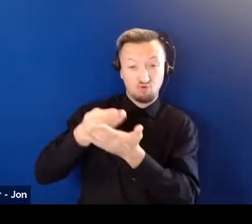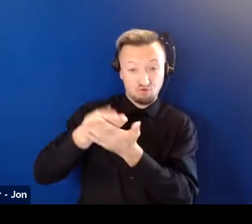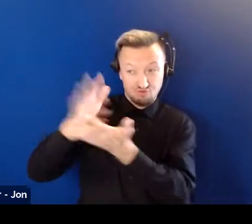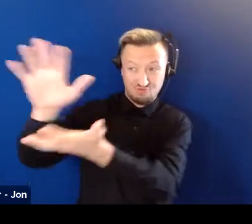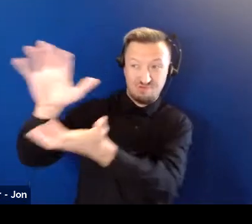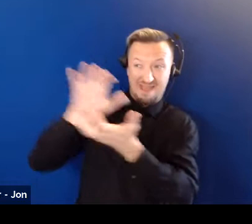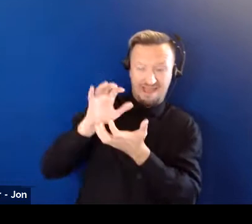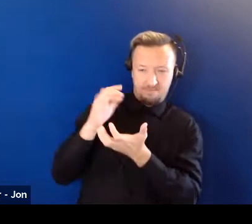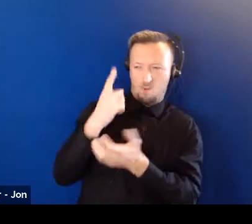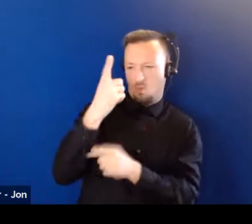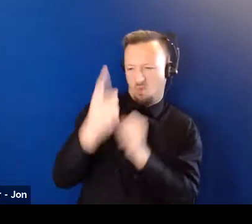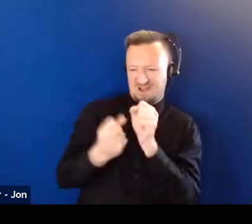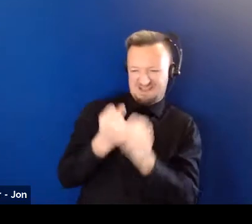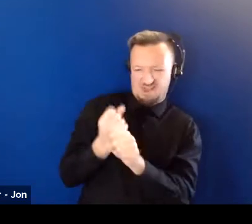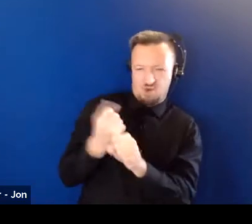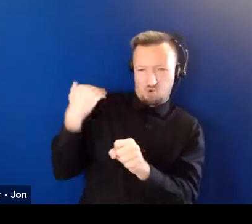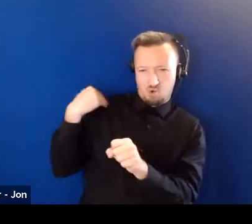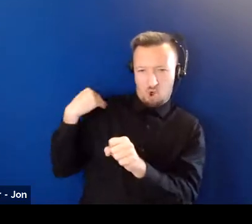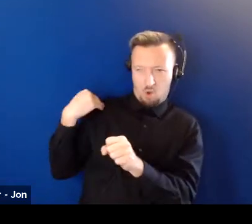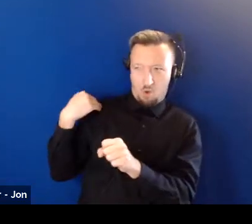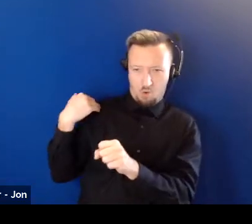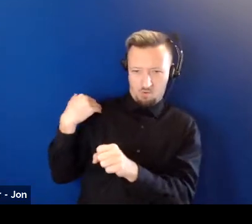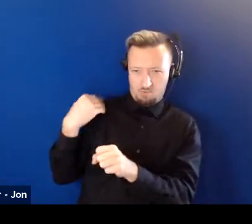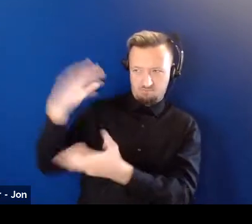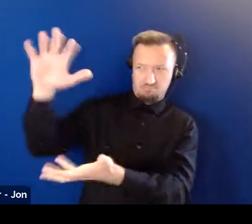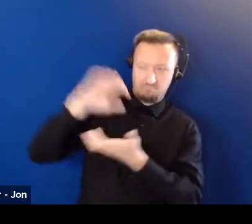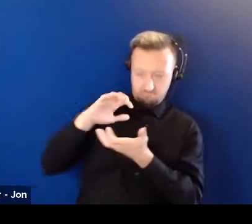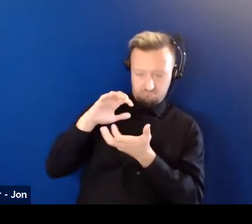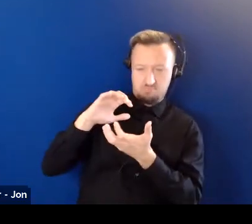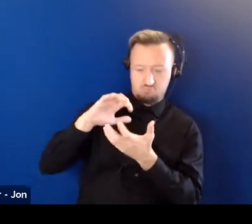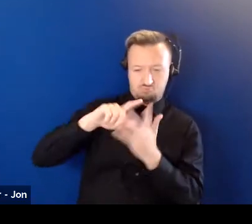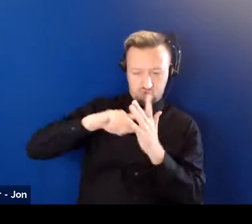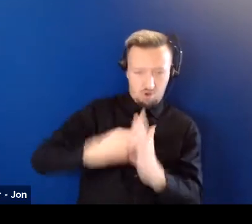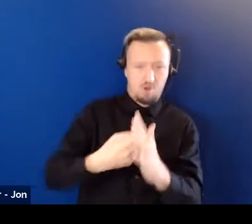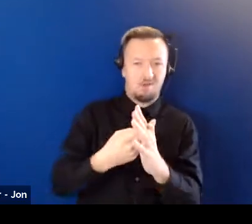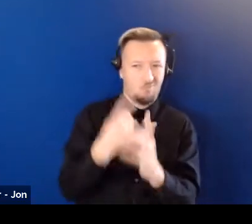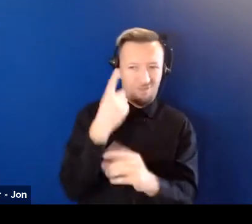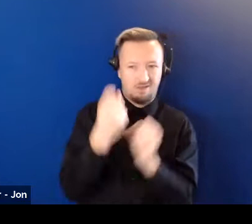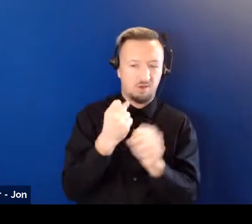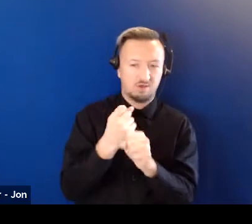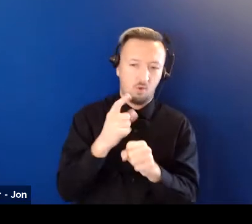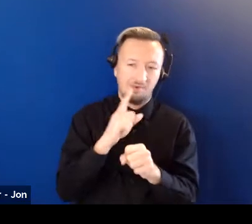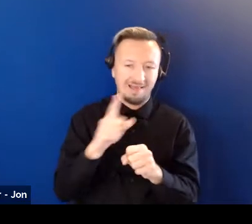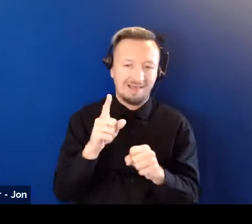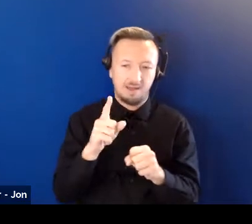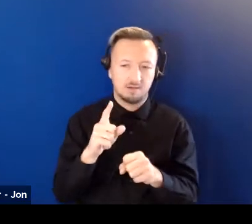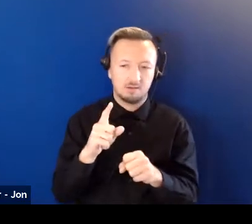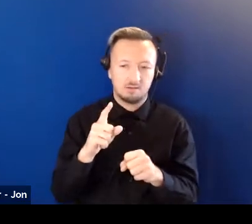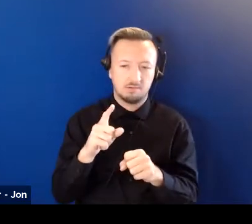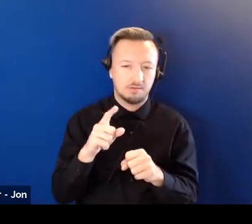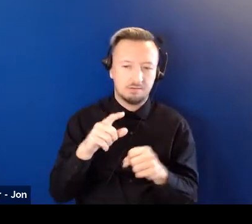year, we're still pretty much at the beginning of just delivering the intervention. A lot of time has been spent on the planning,